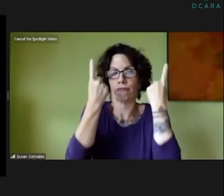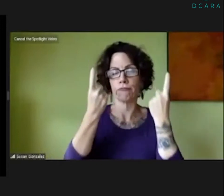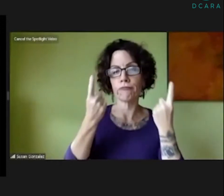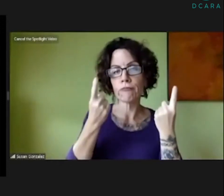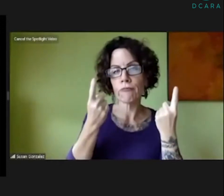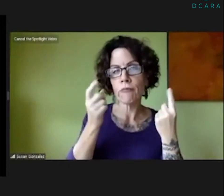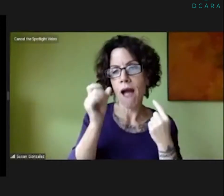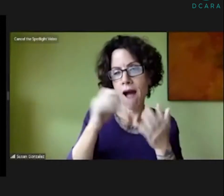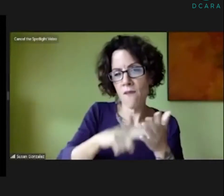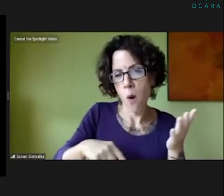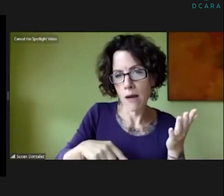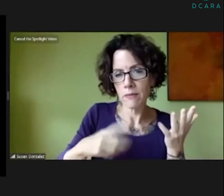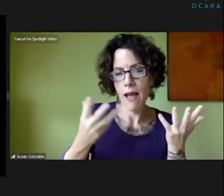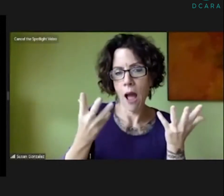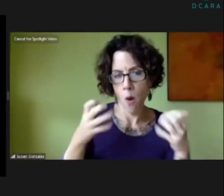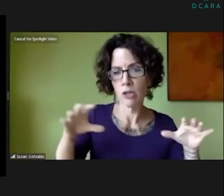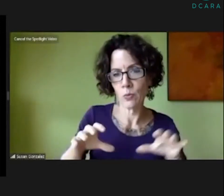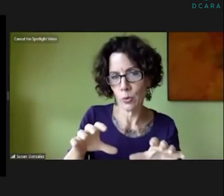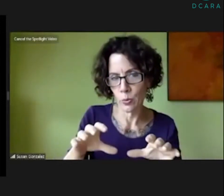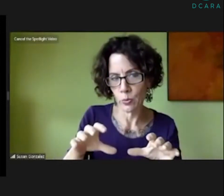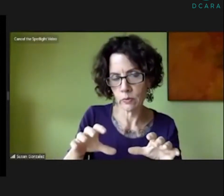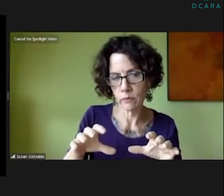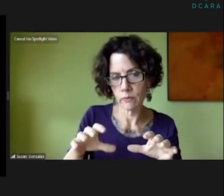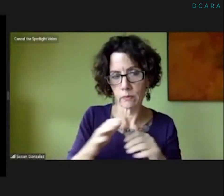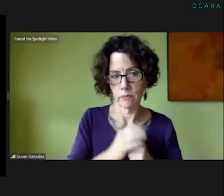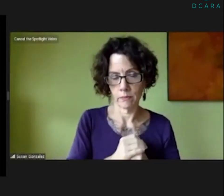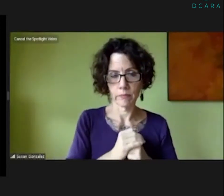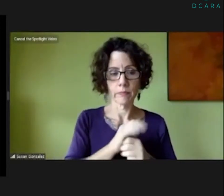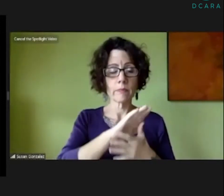mental clarity of what I want to do.